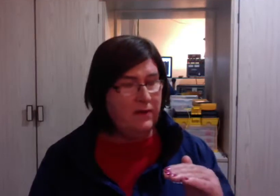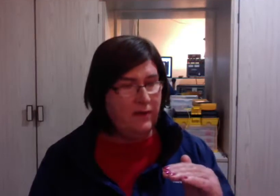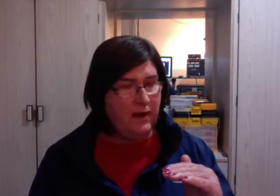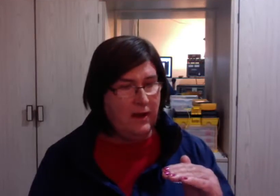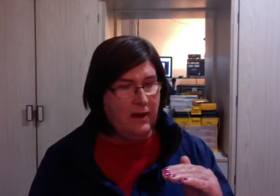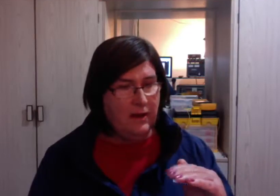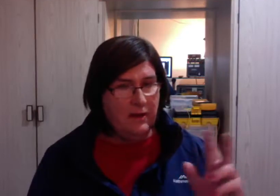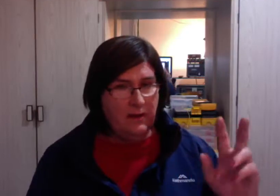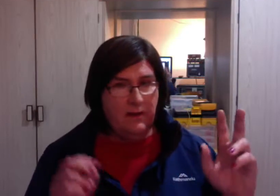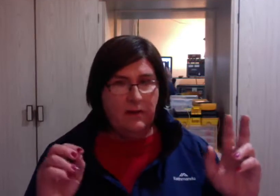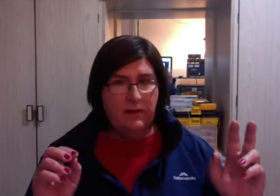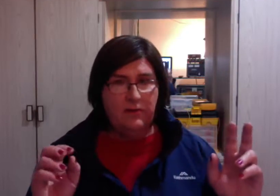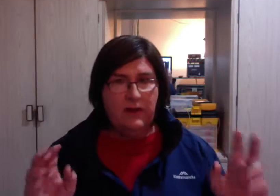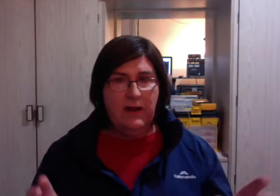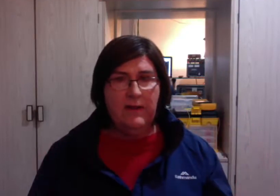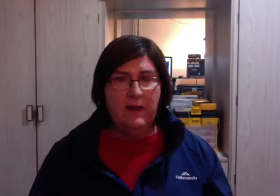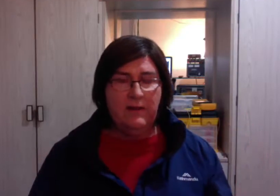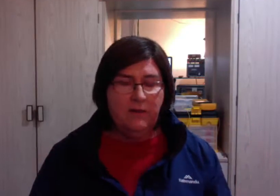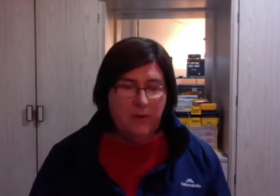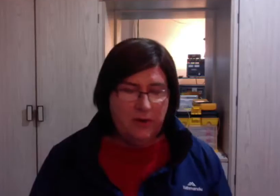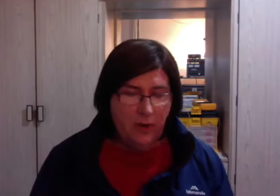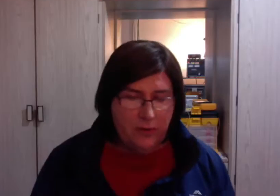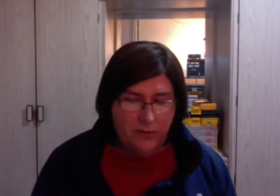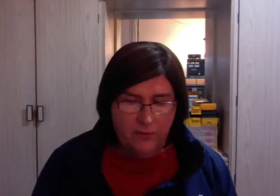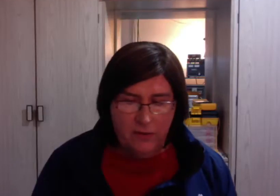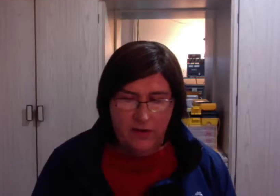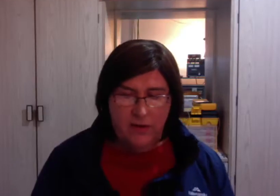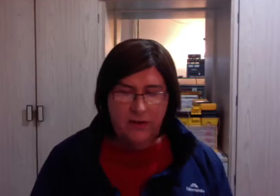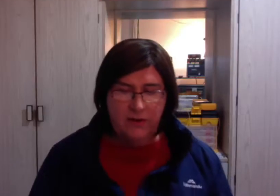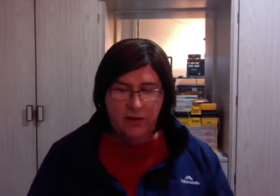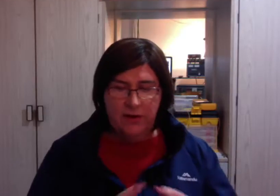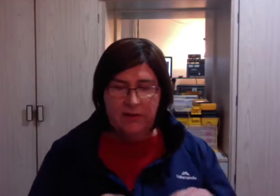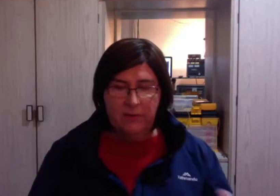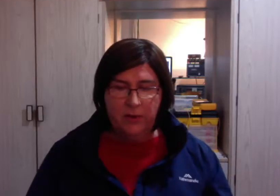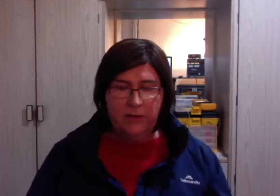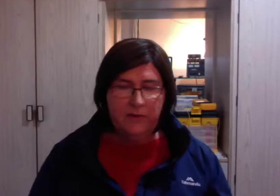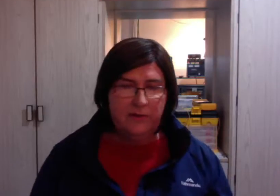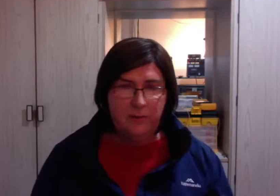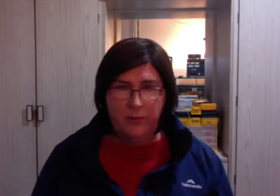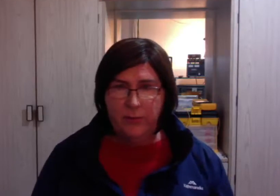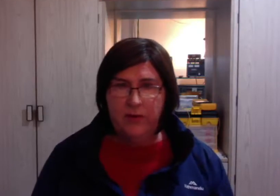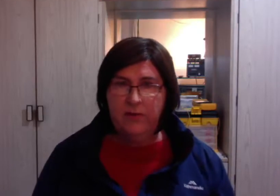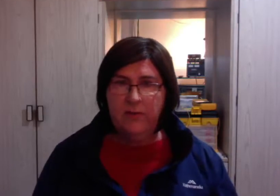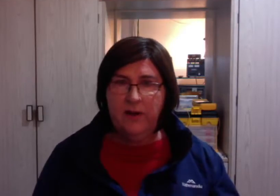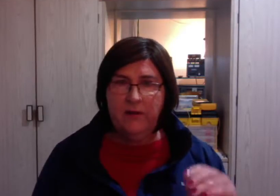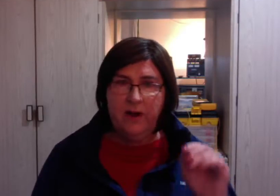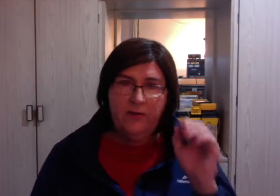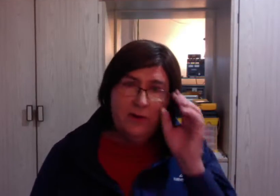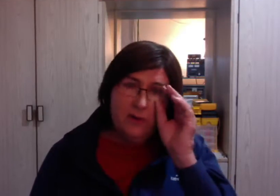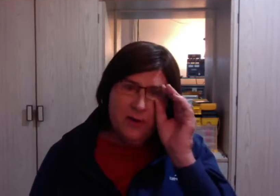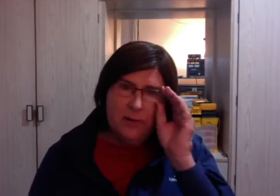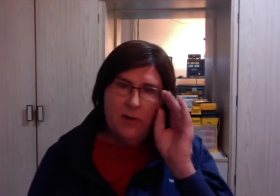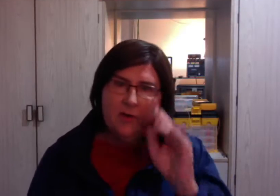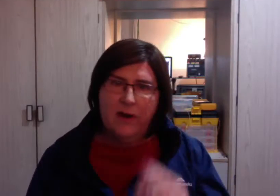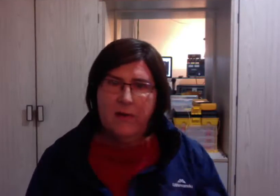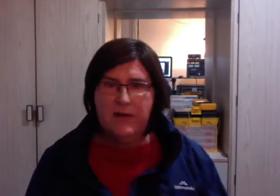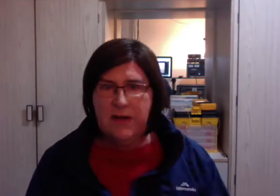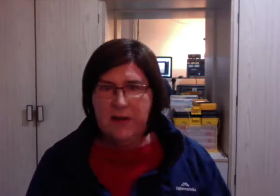a trailer that someone told you is off-road and it's got leaf springs and slipper springs and whatever else, it looks like a box trailer with a tent on the